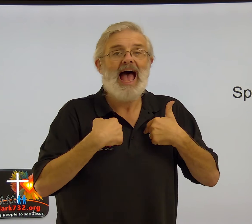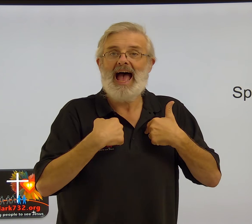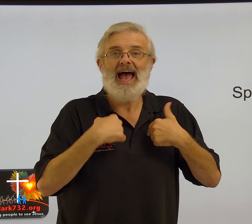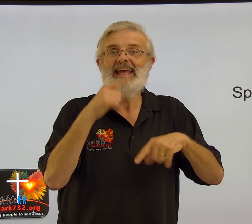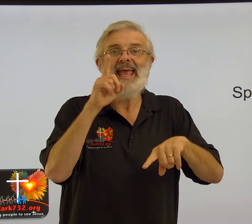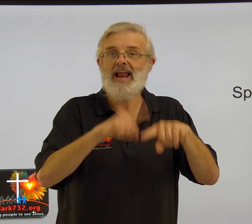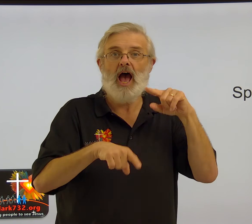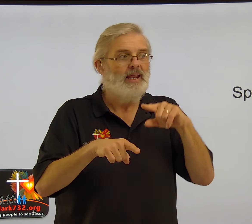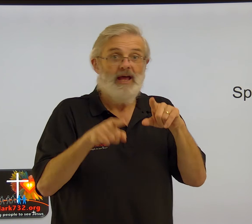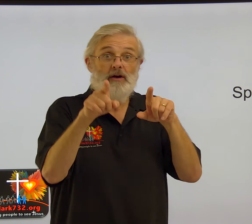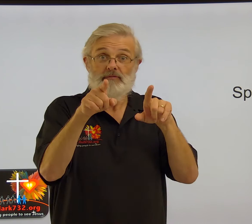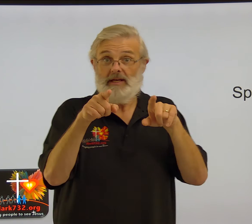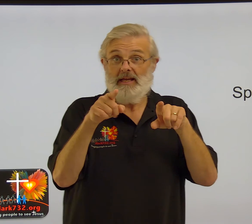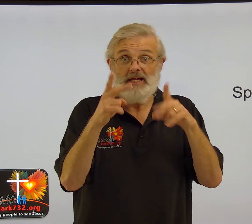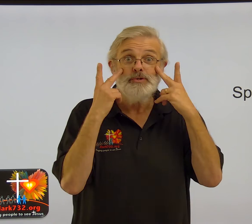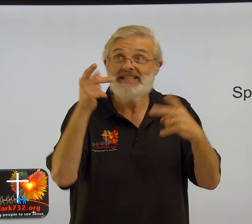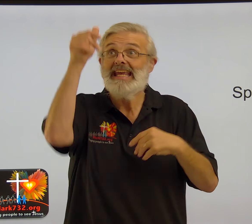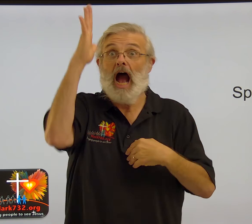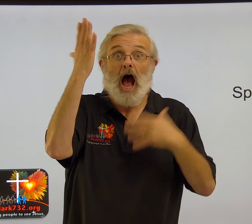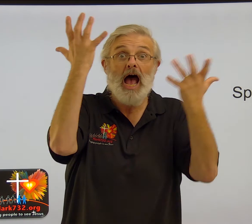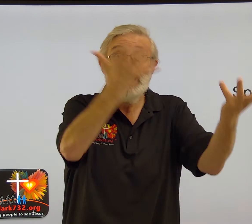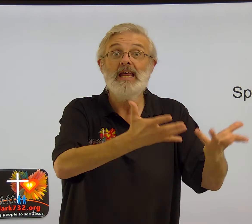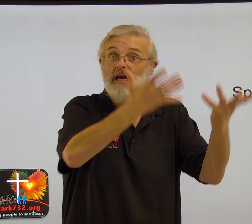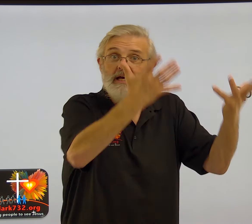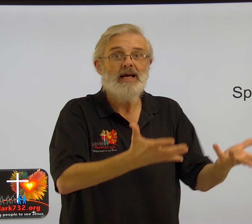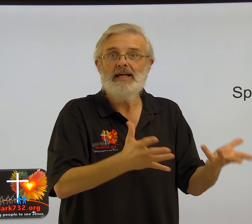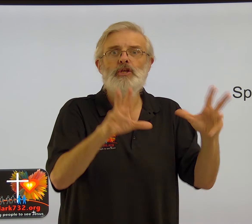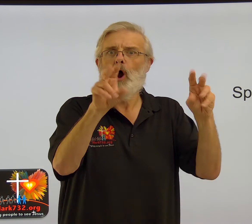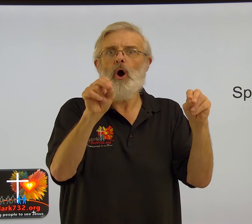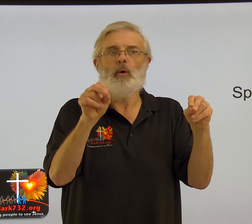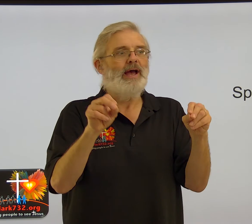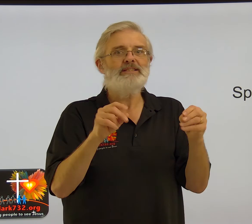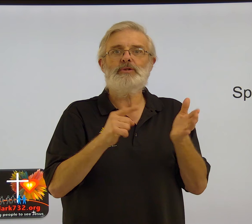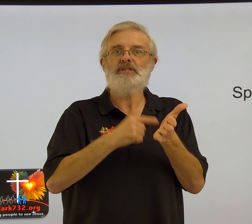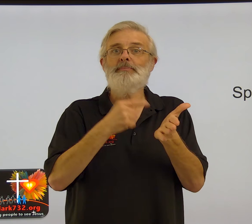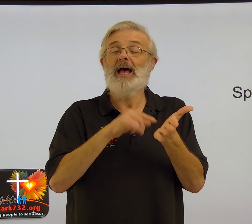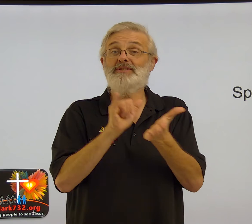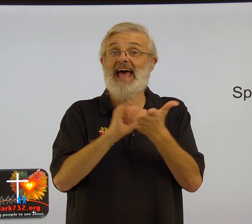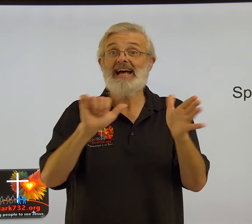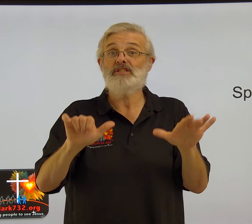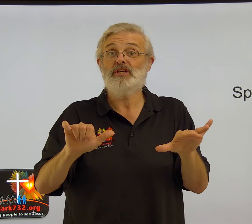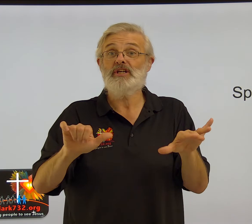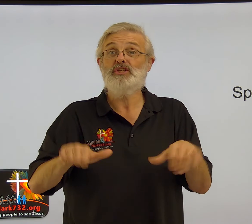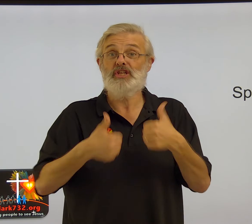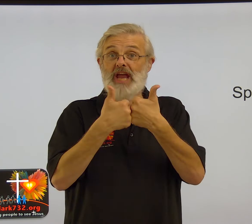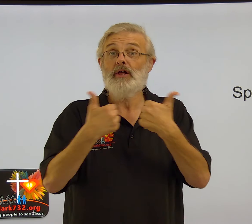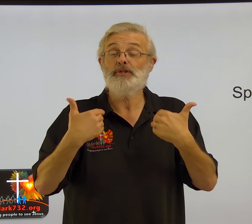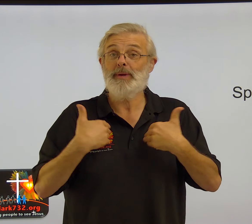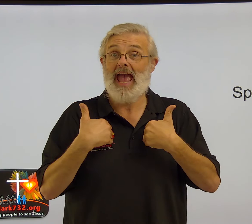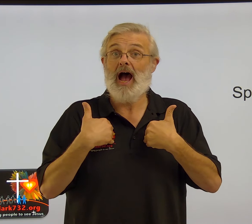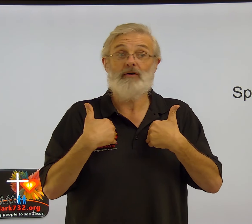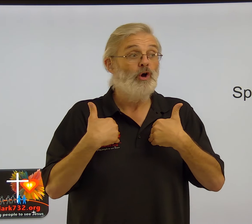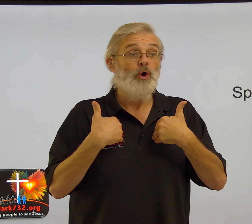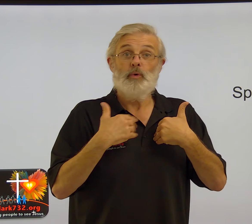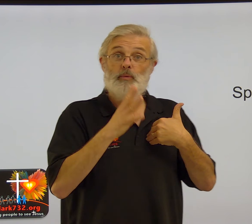I cannot. Can you see God? No. And so sometimes that's the challenge we have when we're